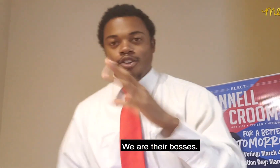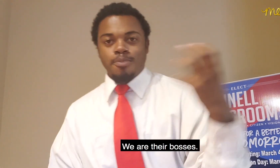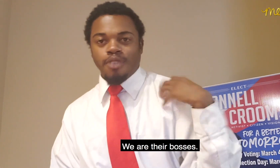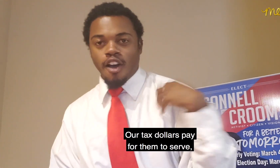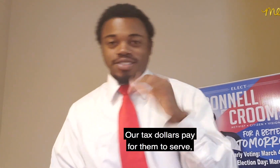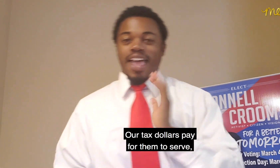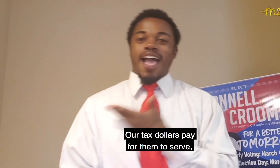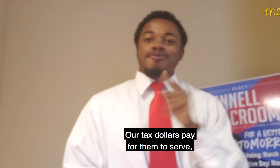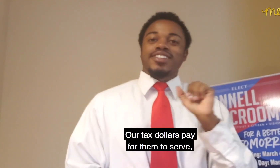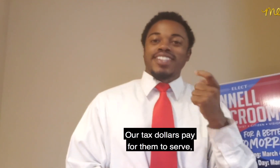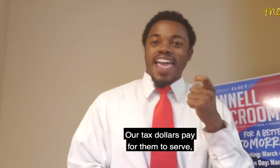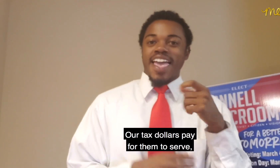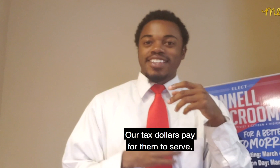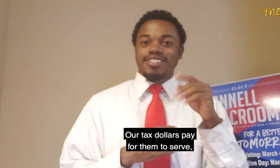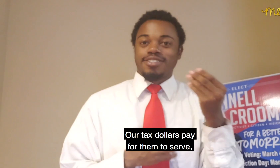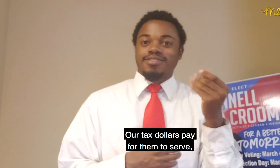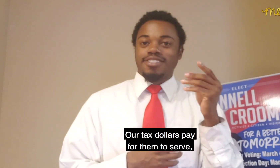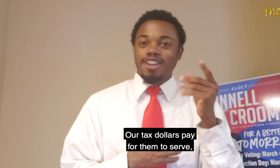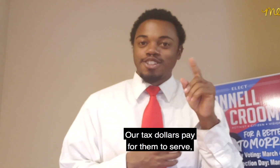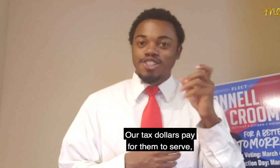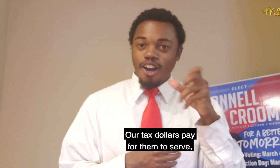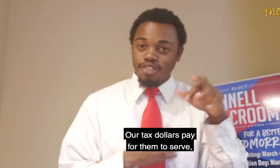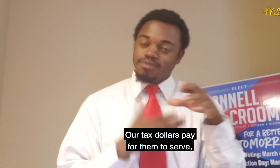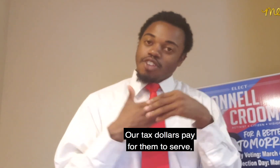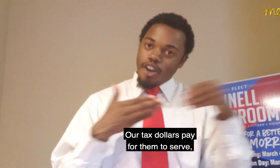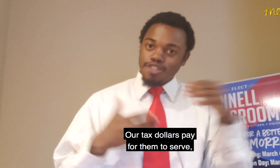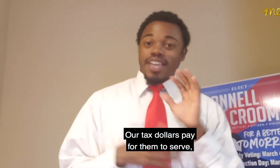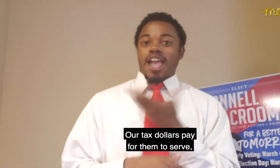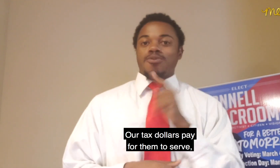bosses. Our tax dollars pay for them to serve.